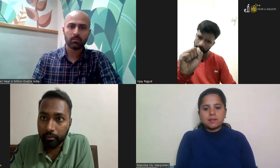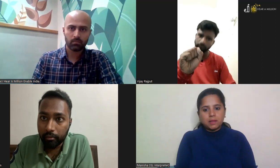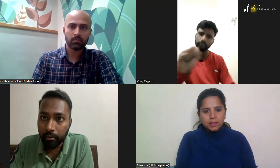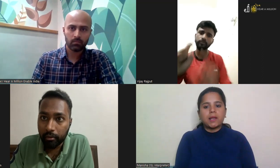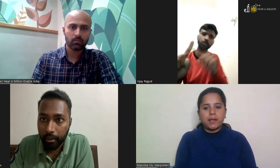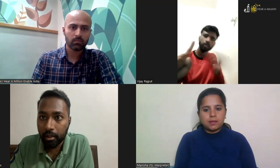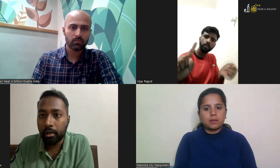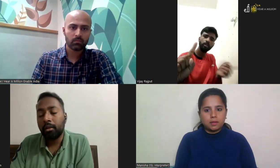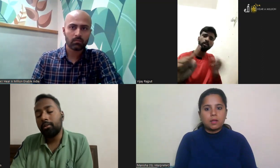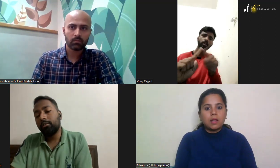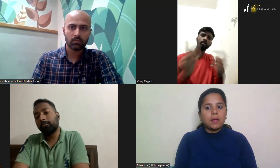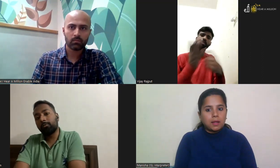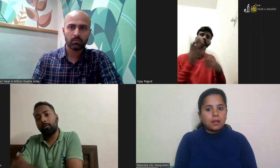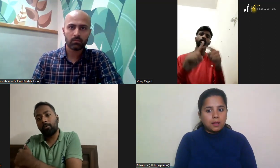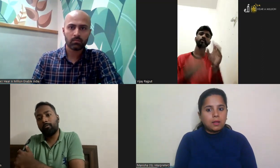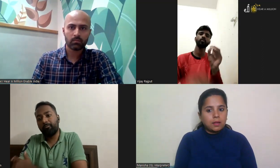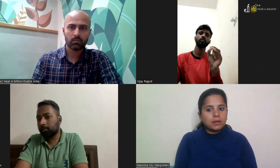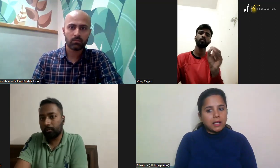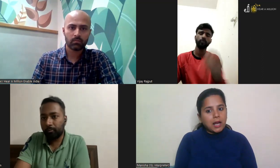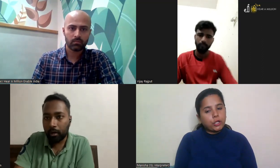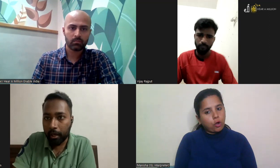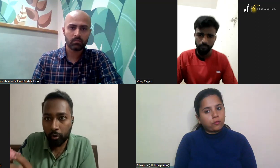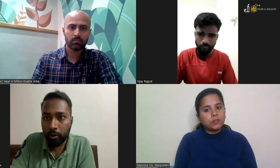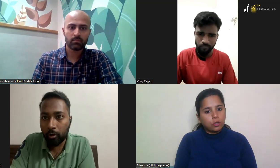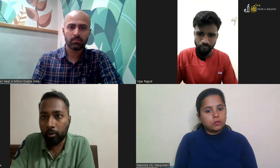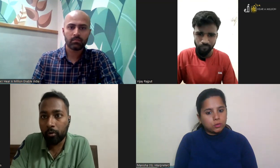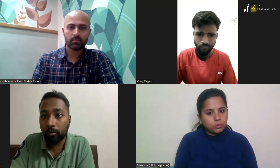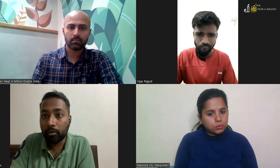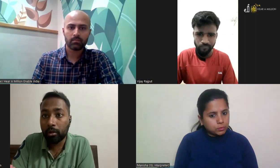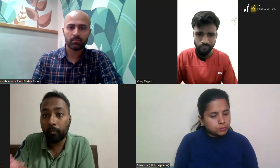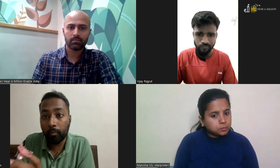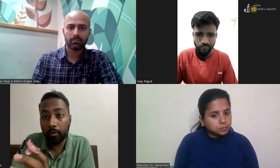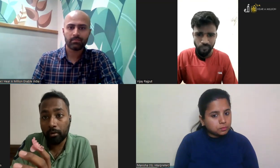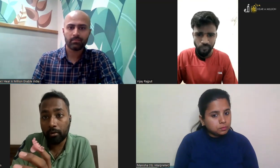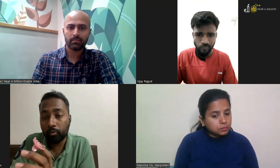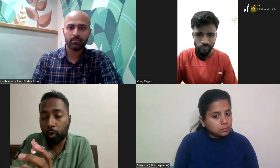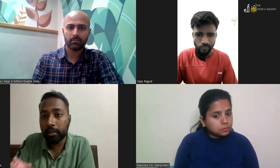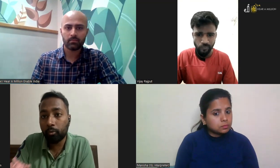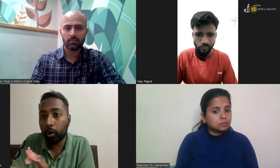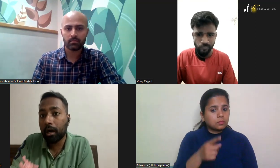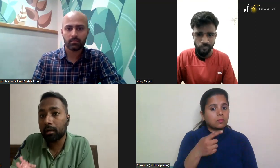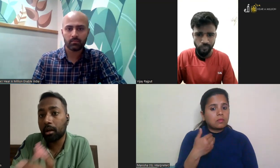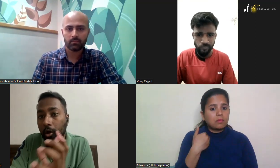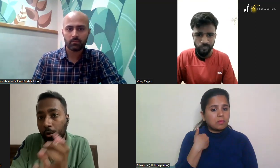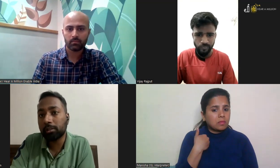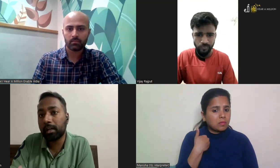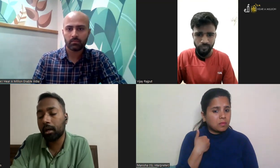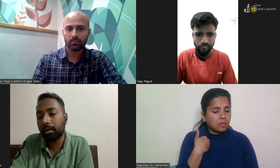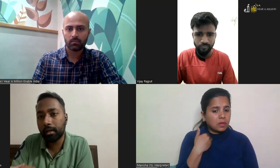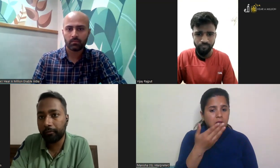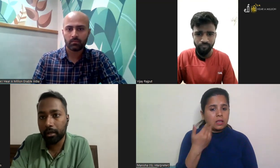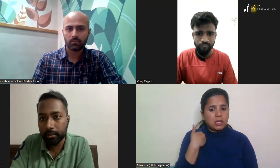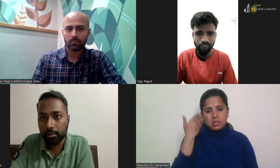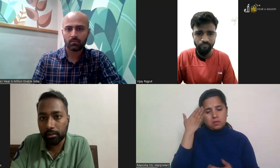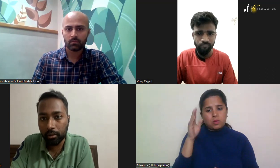Yes, yes, they Right. denied. So first of all, I don't know the what are the laws